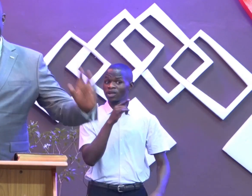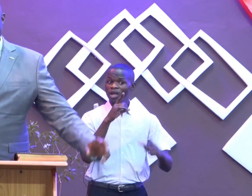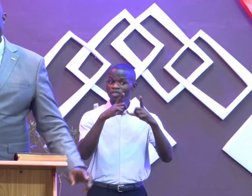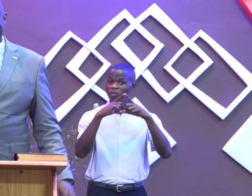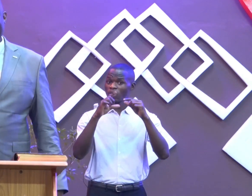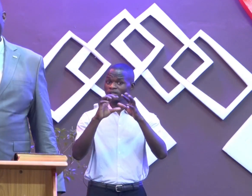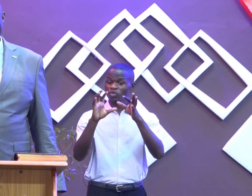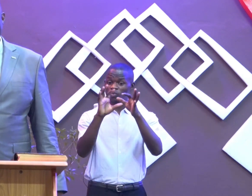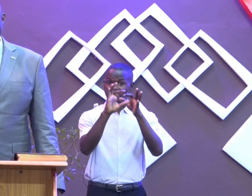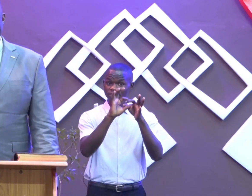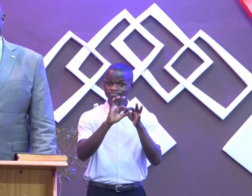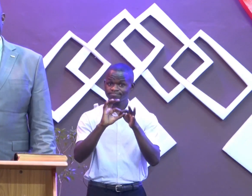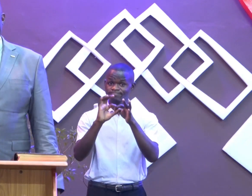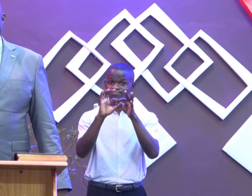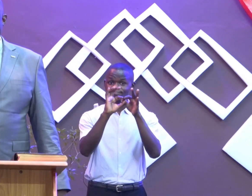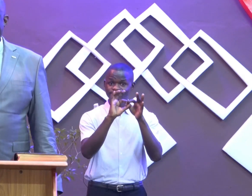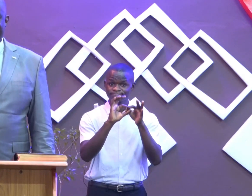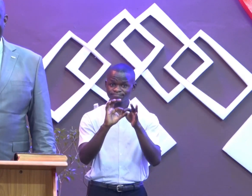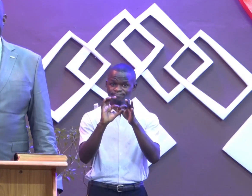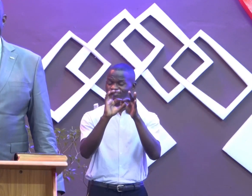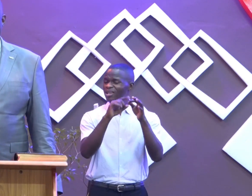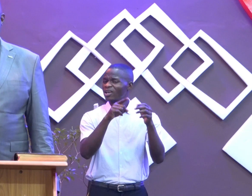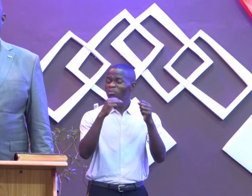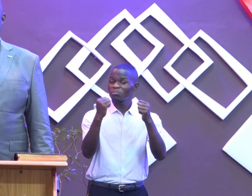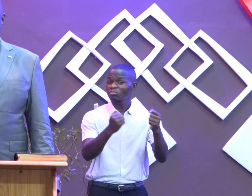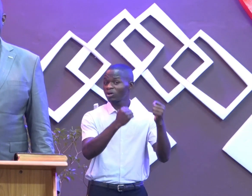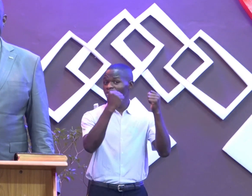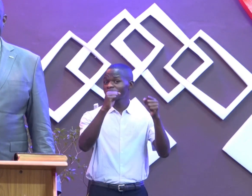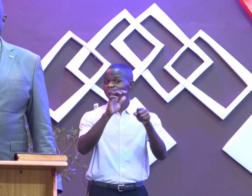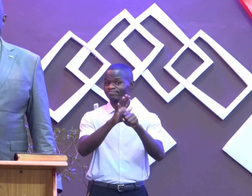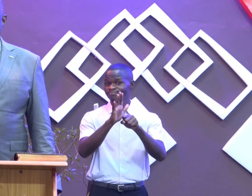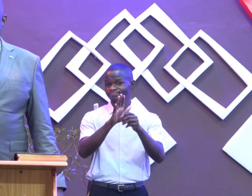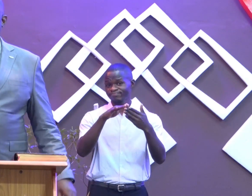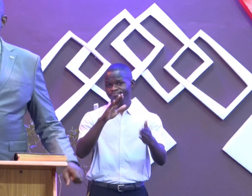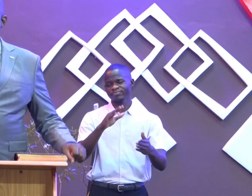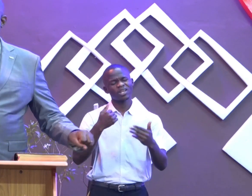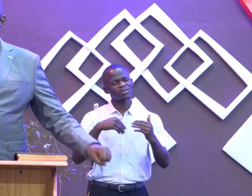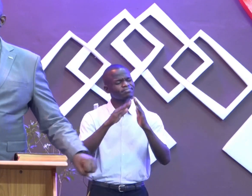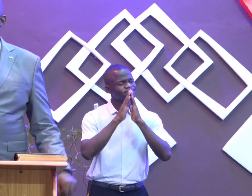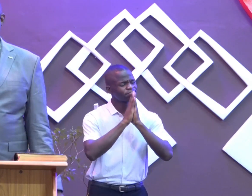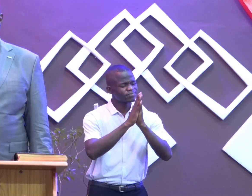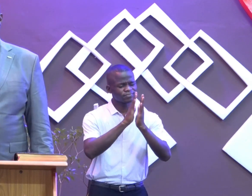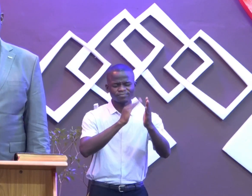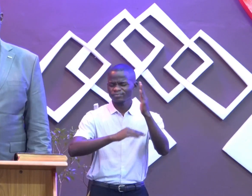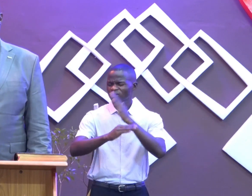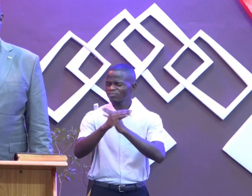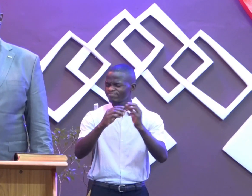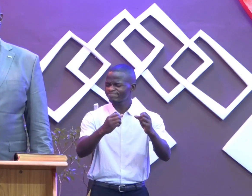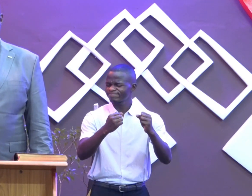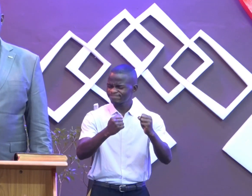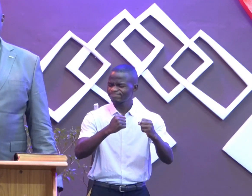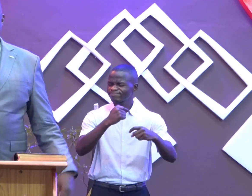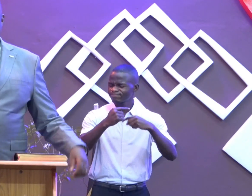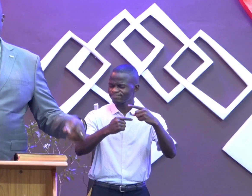United. That word, Echobumu. It has power. Saba Katonda akinyweze. I pray that